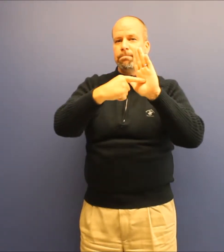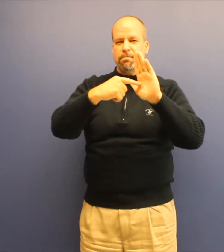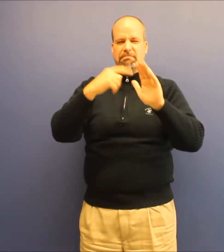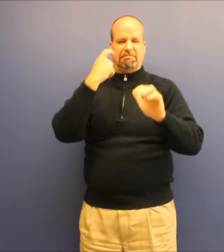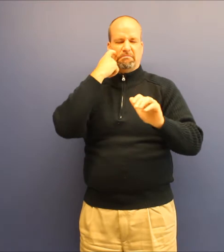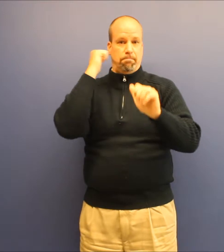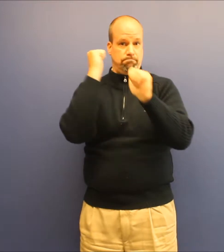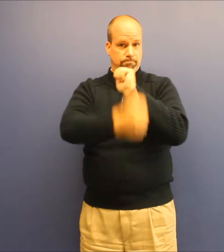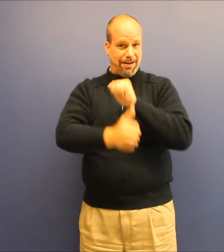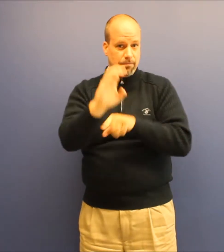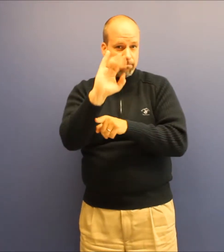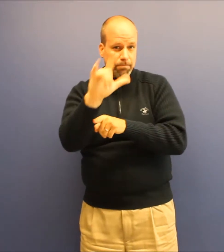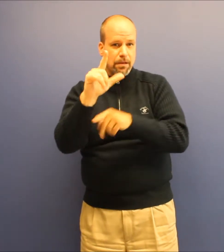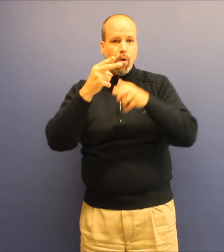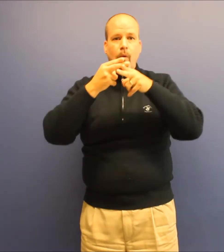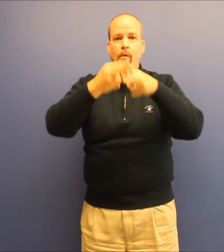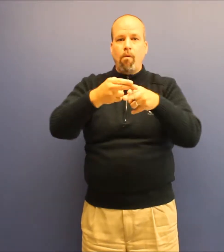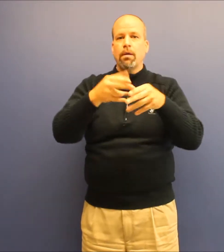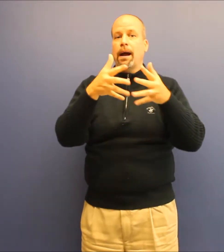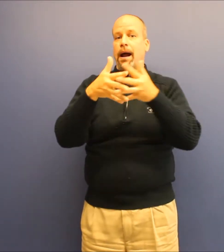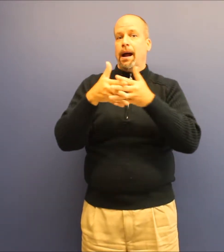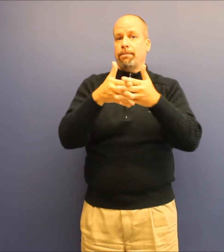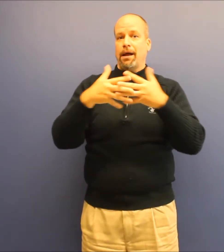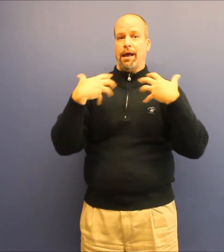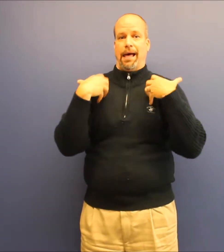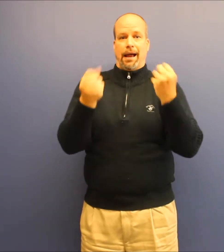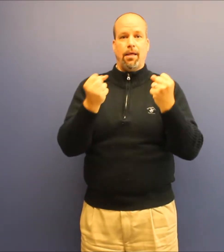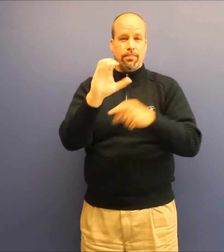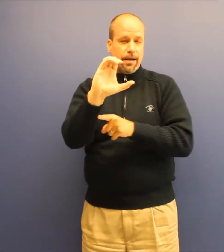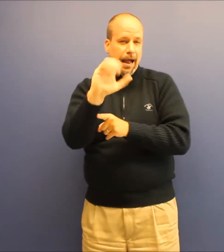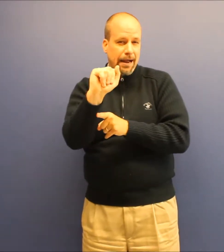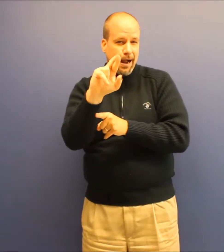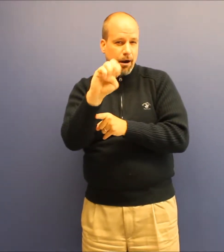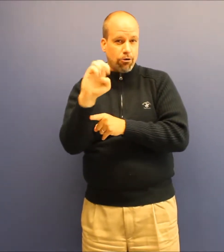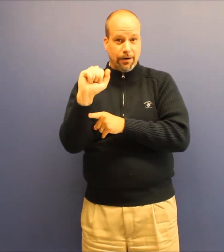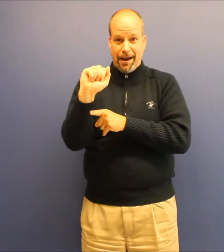As you know, the House of Representatives passed a bill called the American Health Care Act.